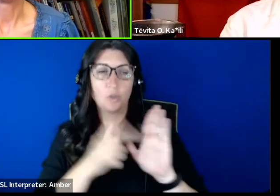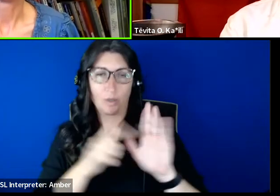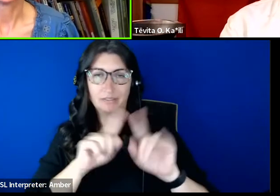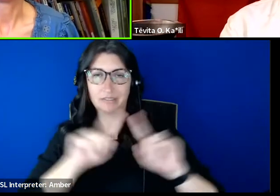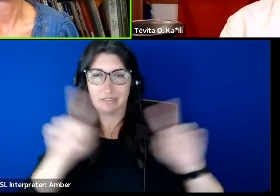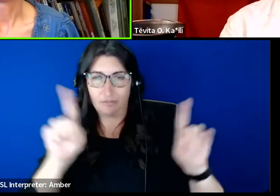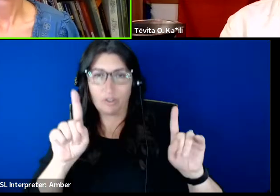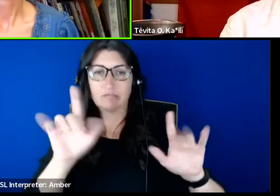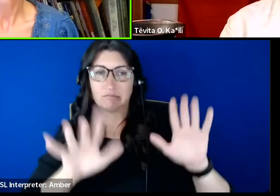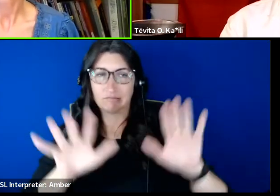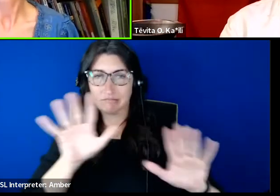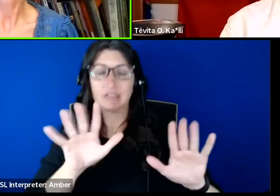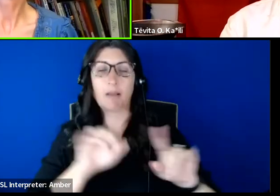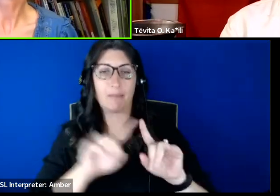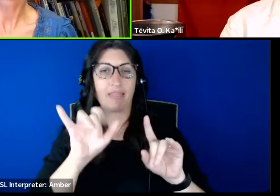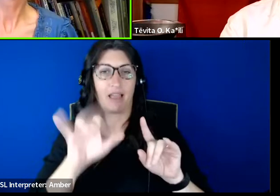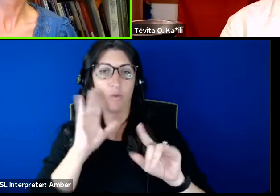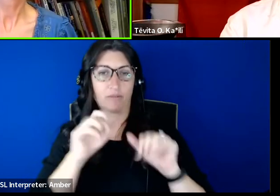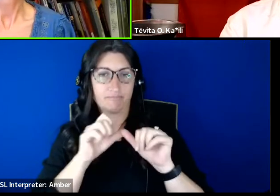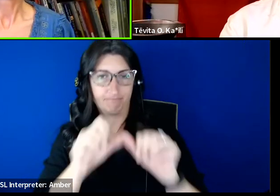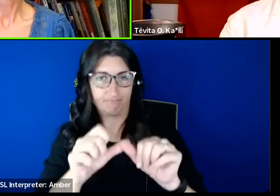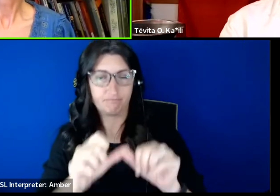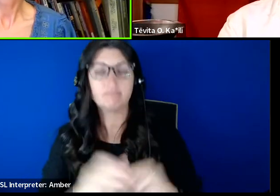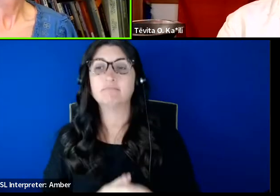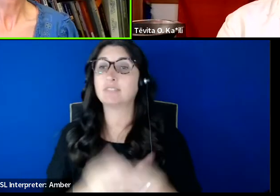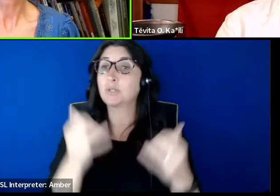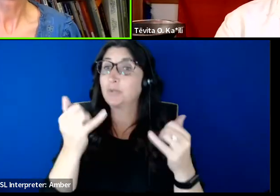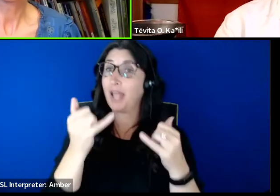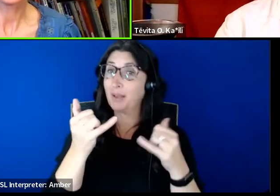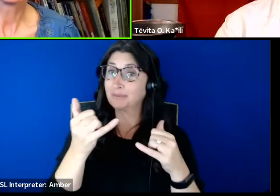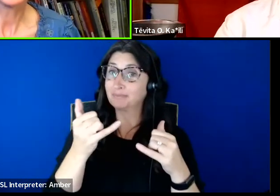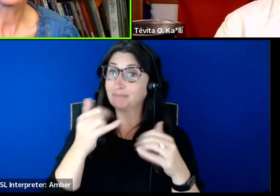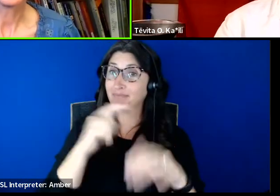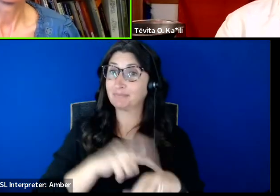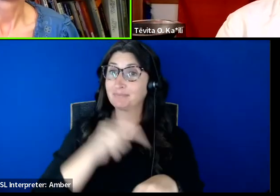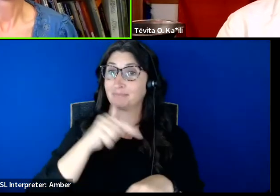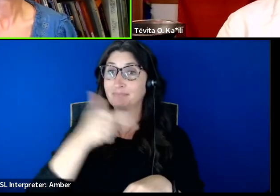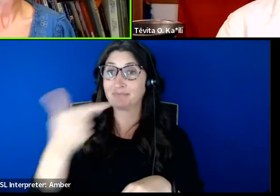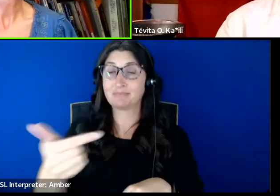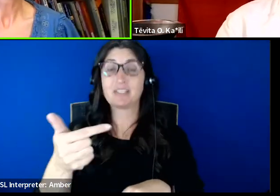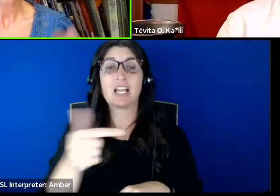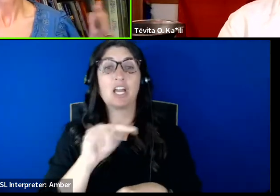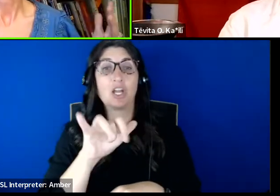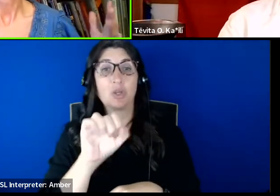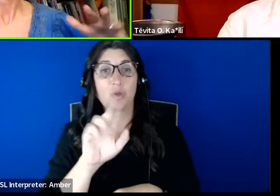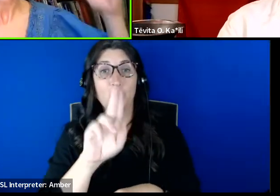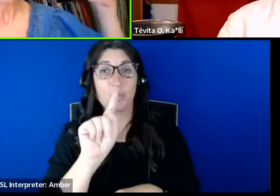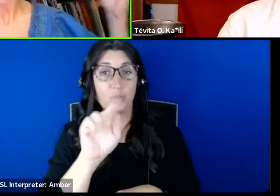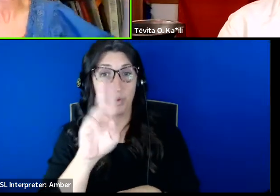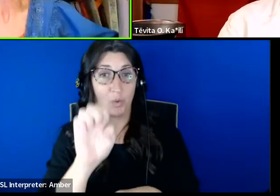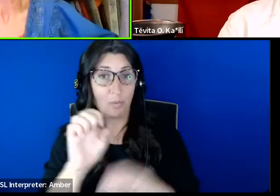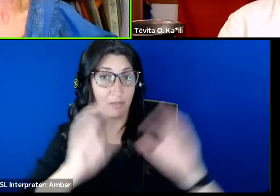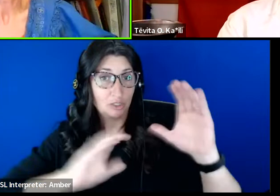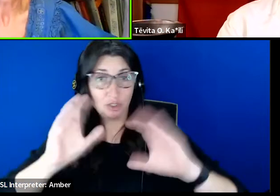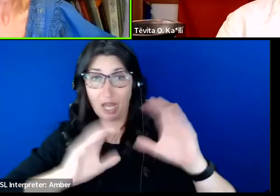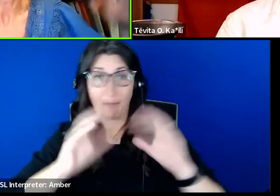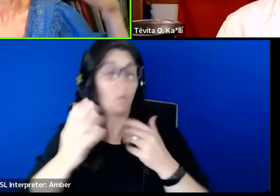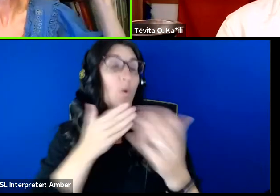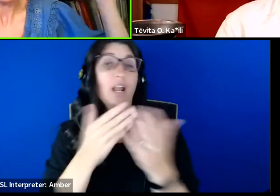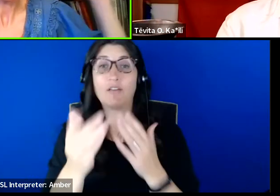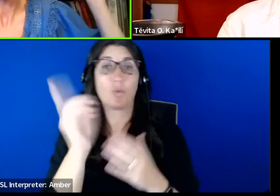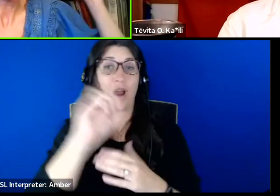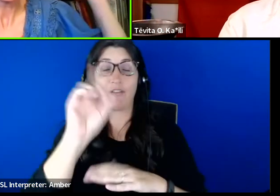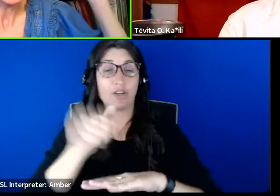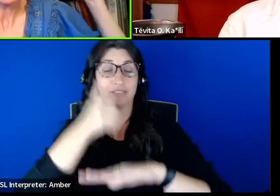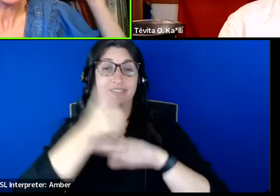how it's going to be today. So without further ado, write in the YouTube chat there, write in wherever you are,